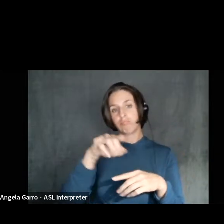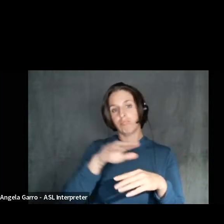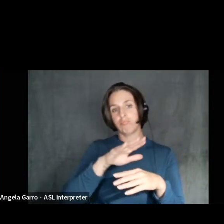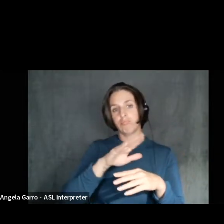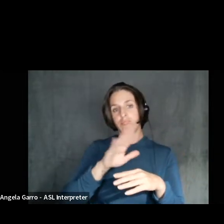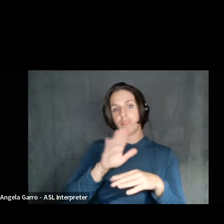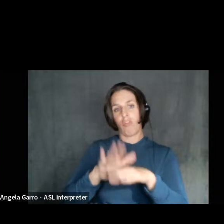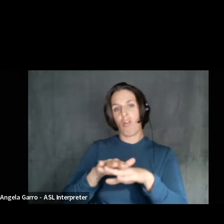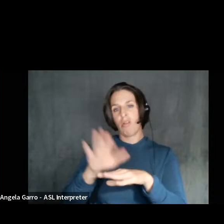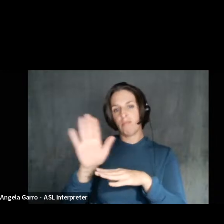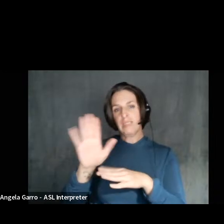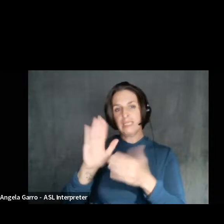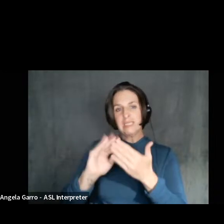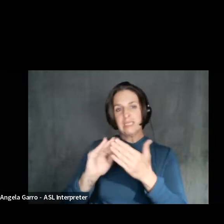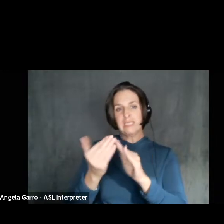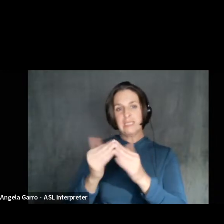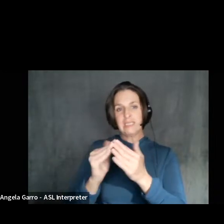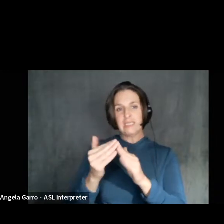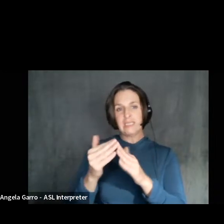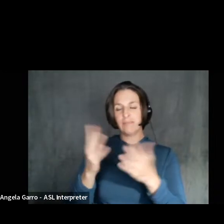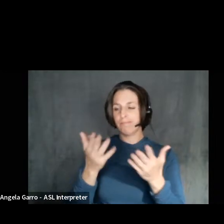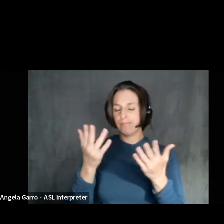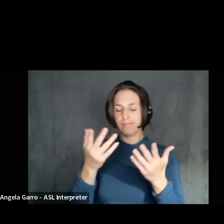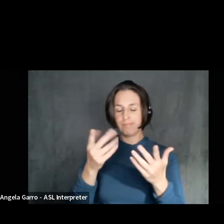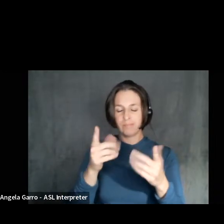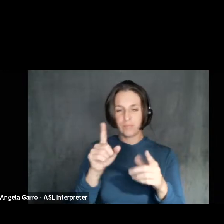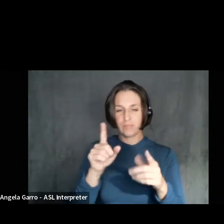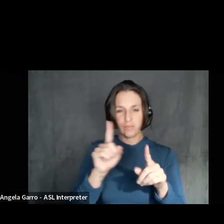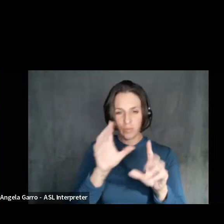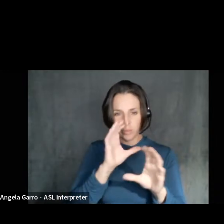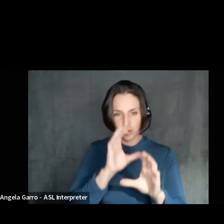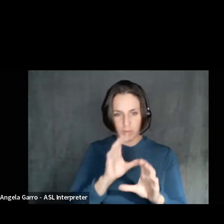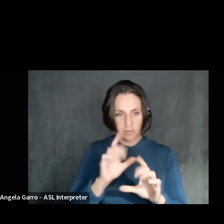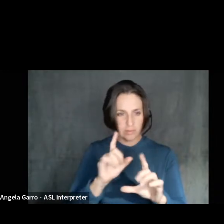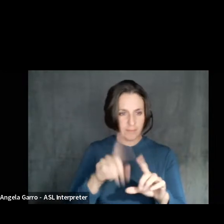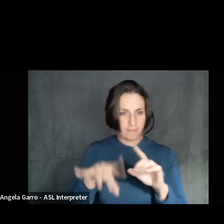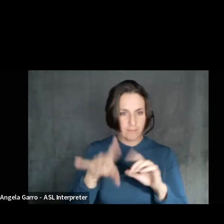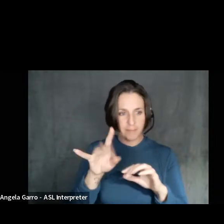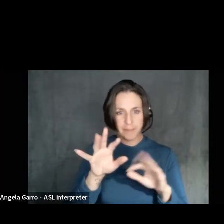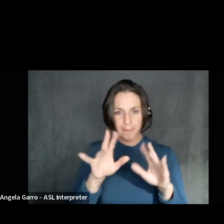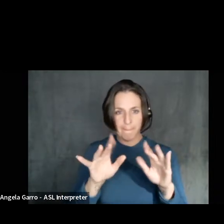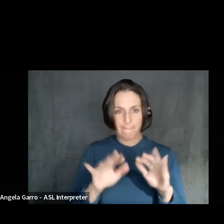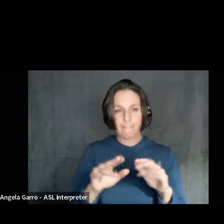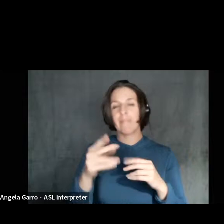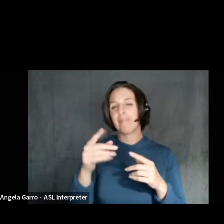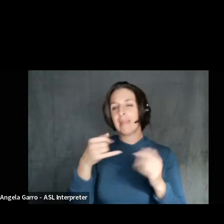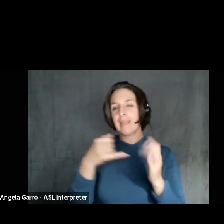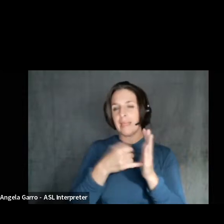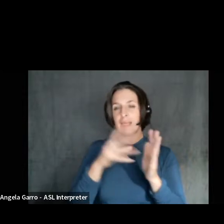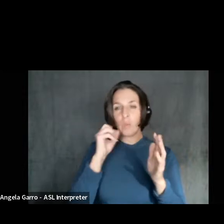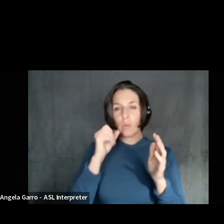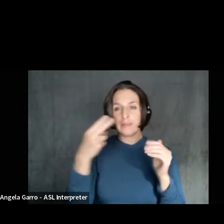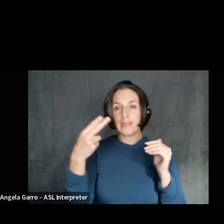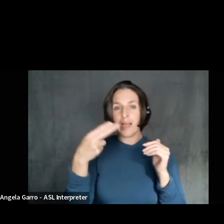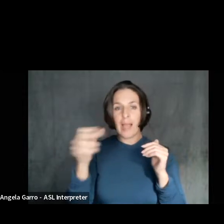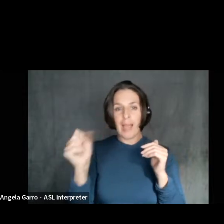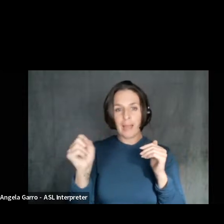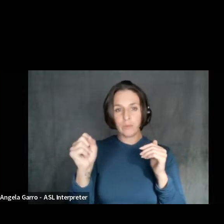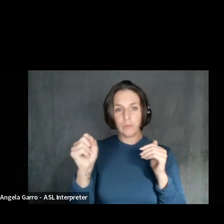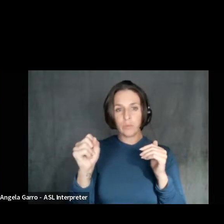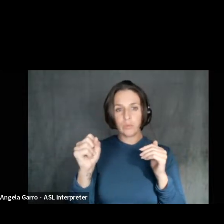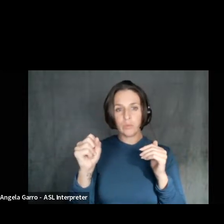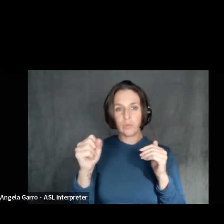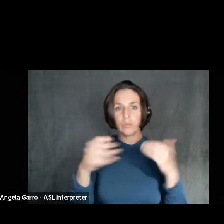was the oh my goodness, where is it? It was a high school concert leaders